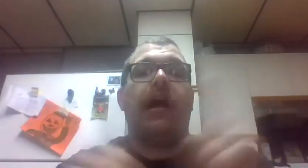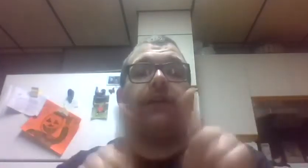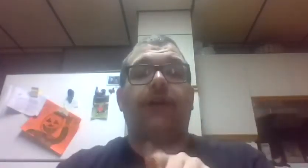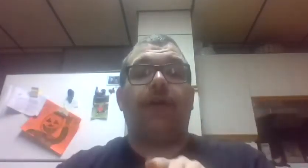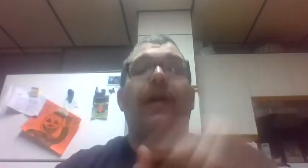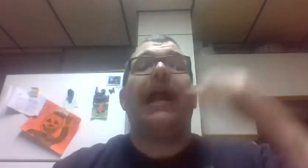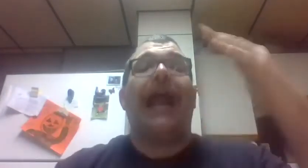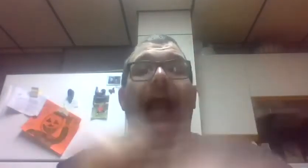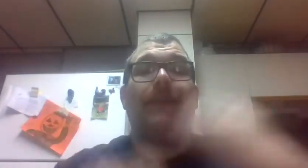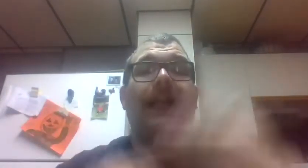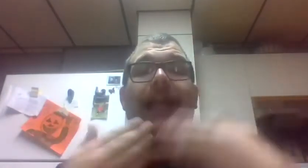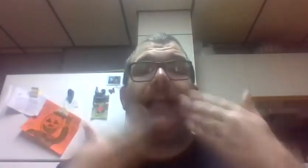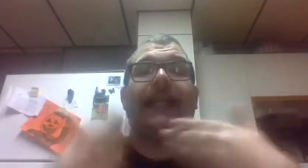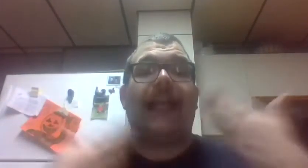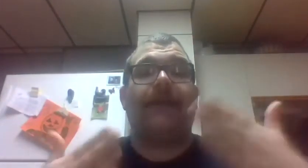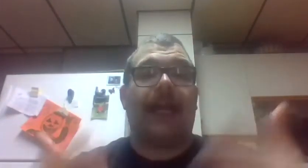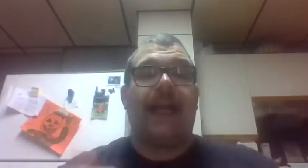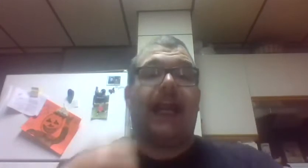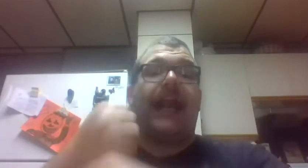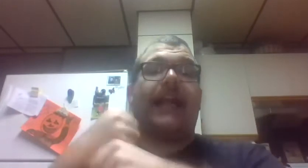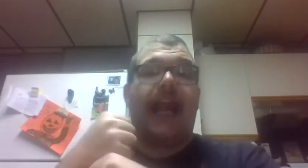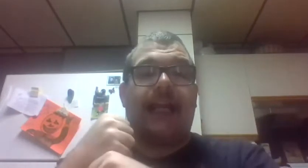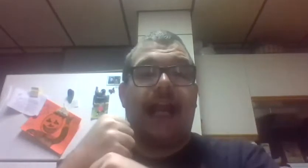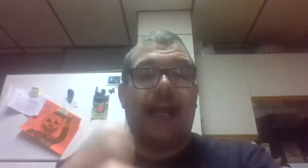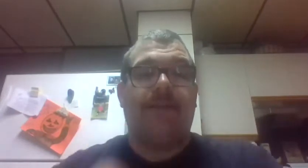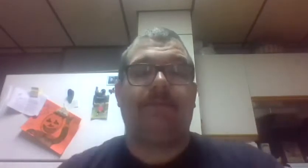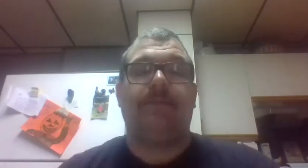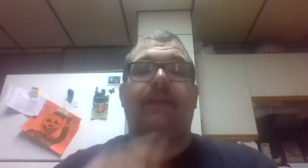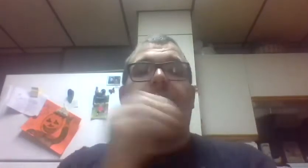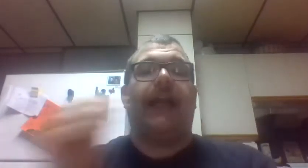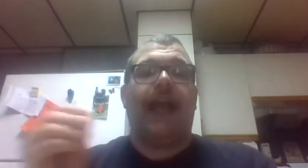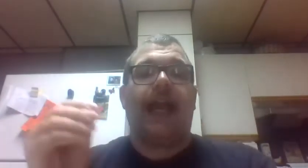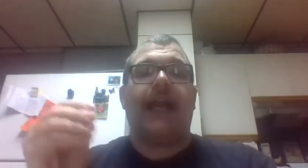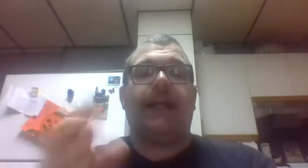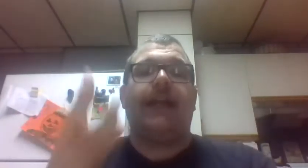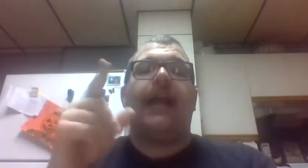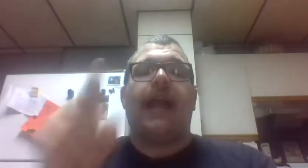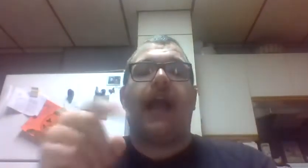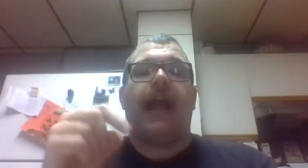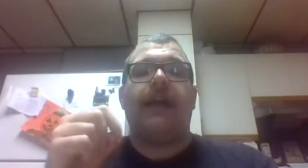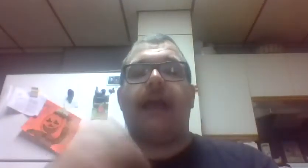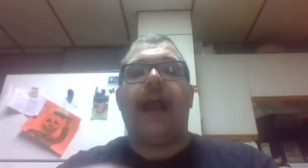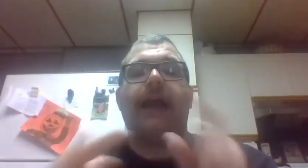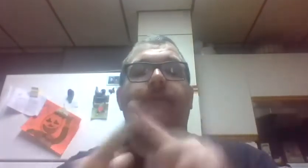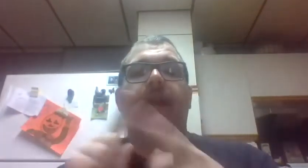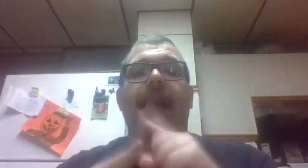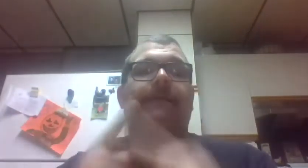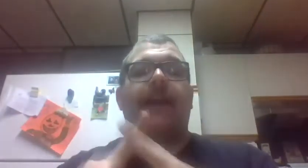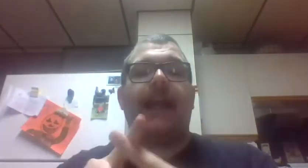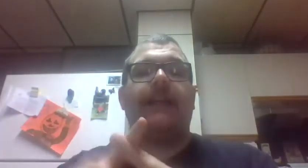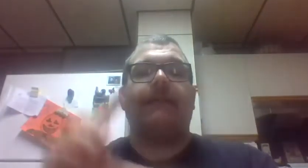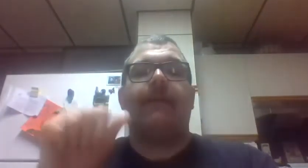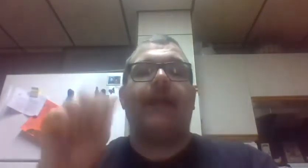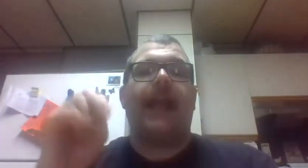Also, Happy Thanksgiving in Canada. And I have a lot of friends from